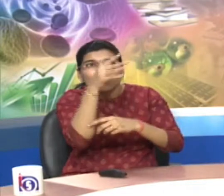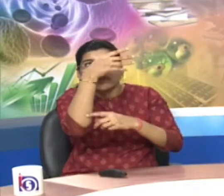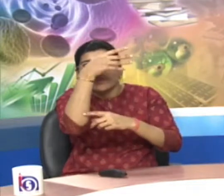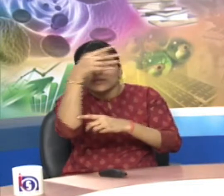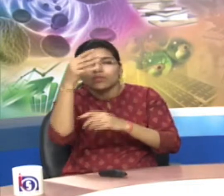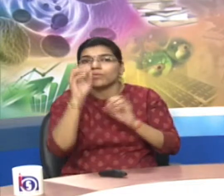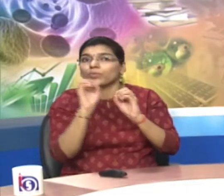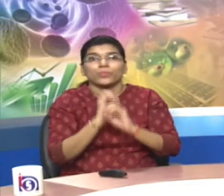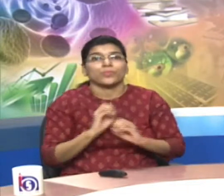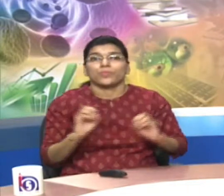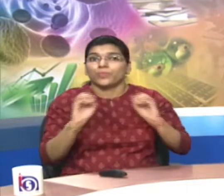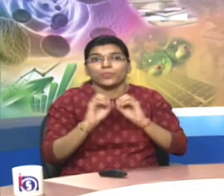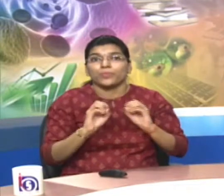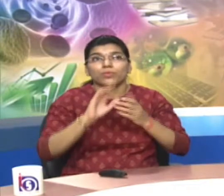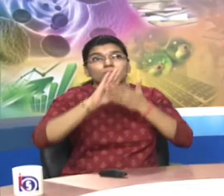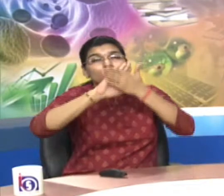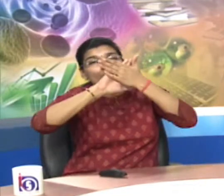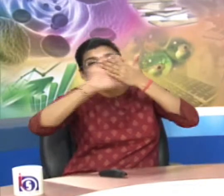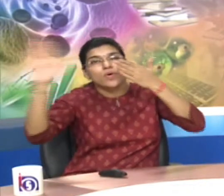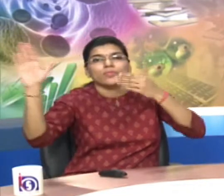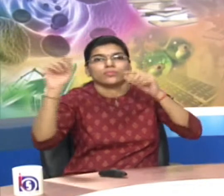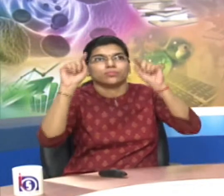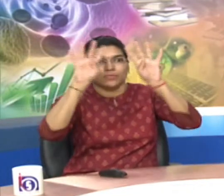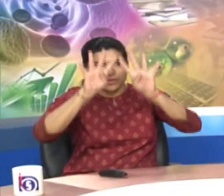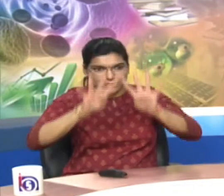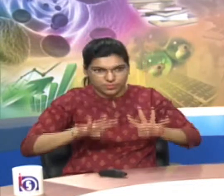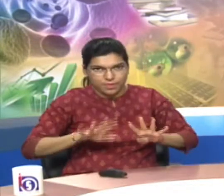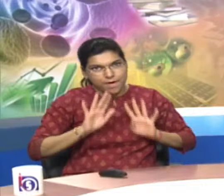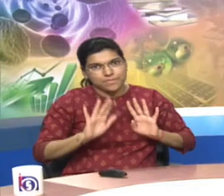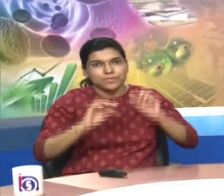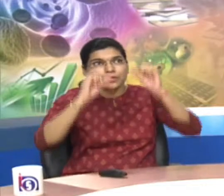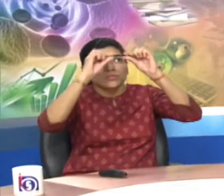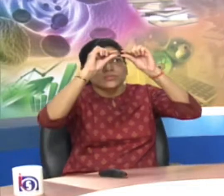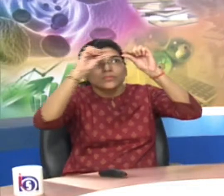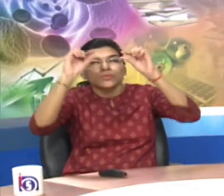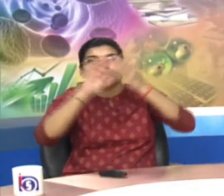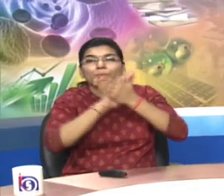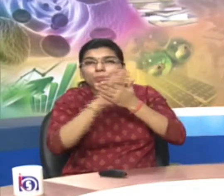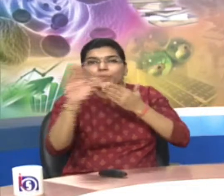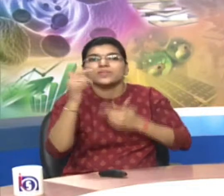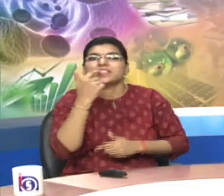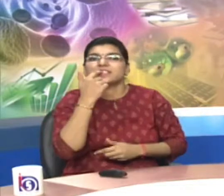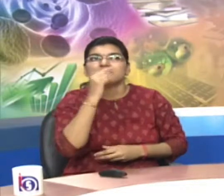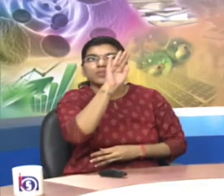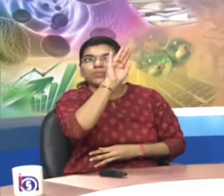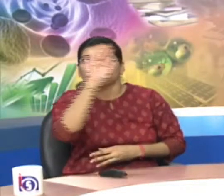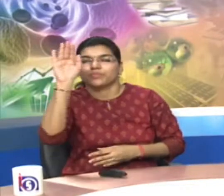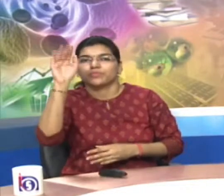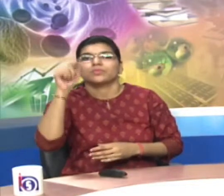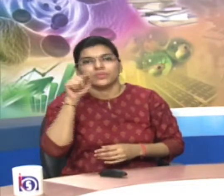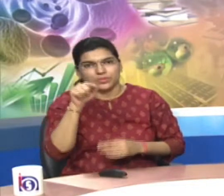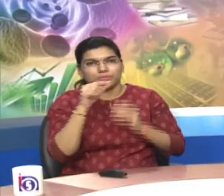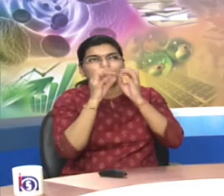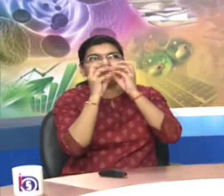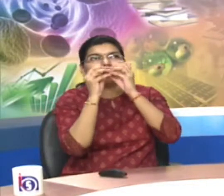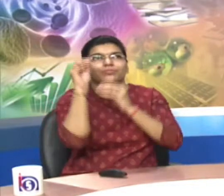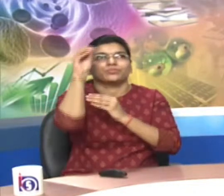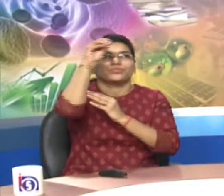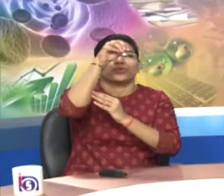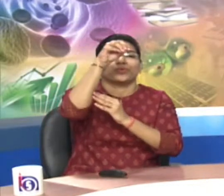If you want to remove some word and overlap another word or sentence or just make